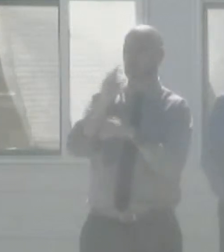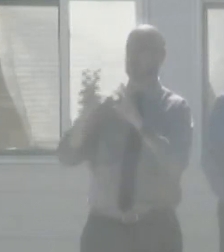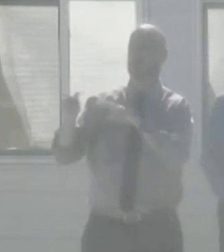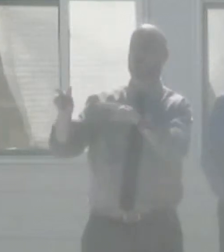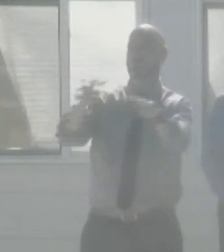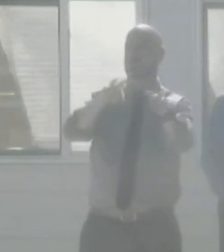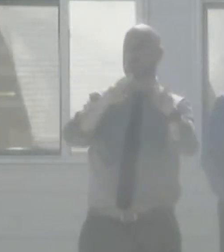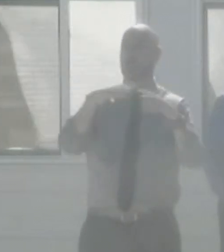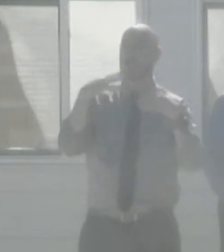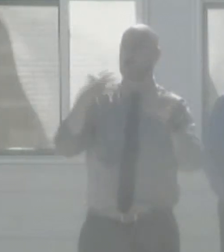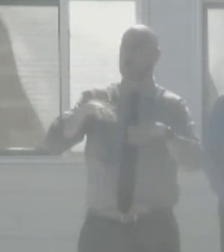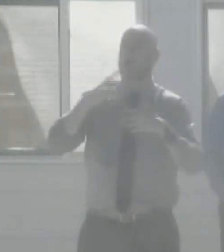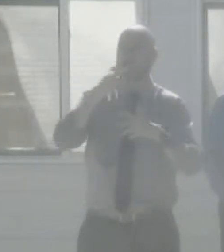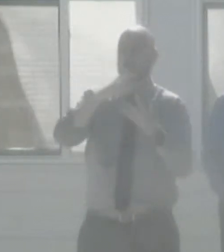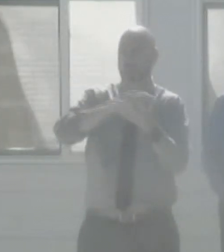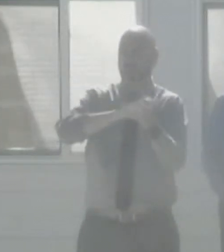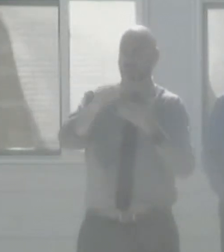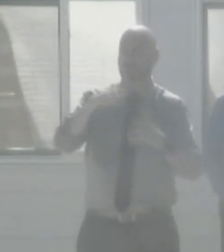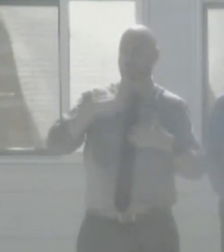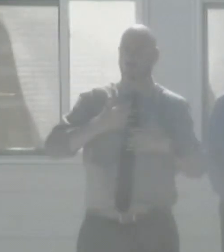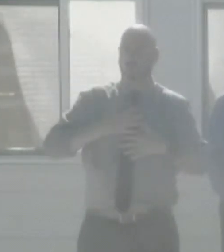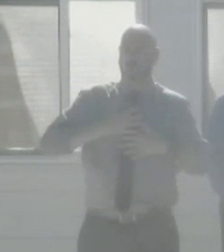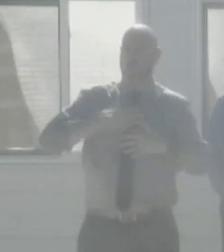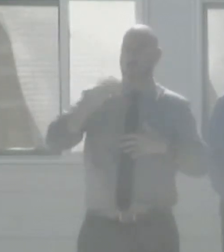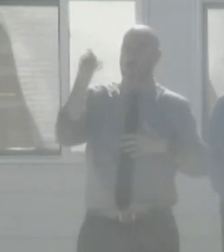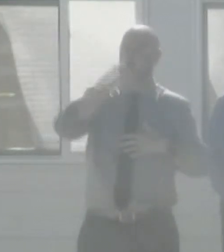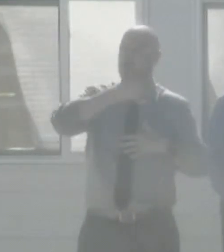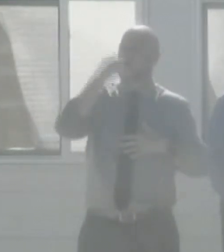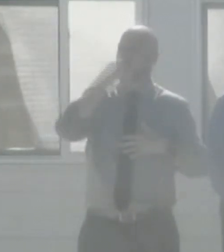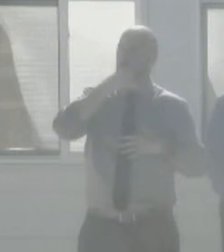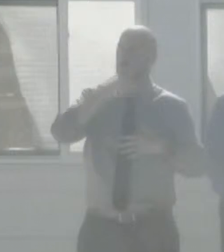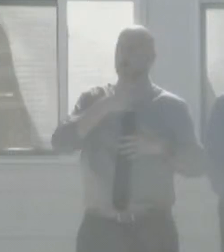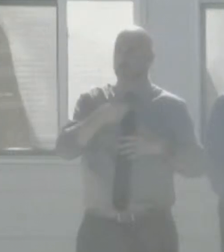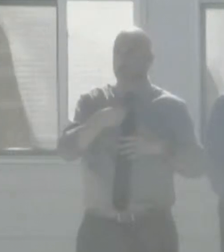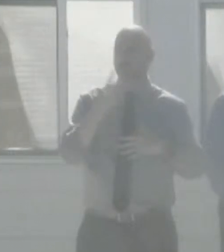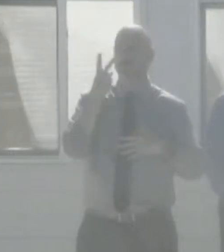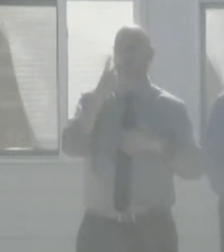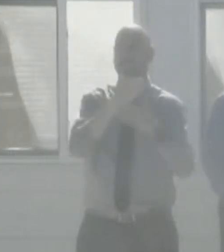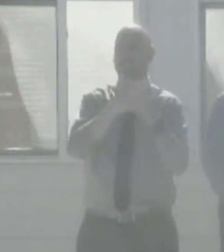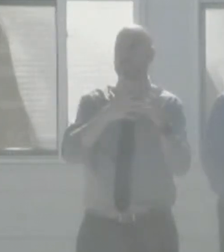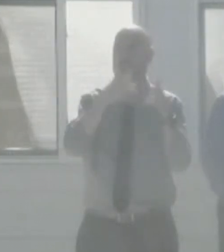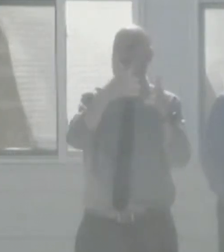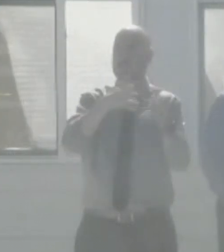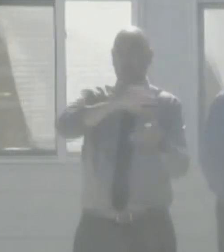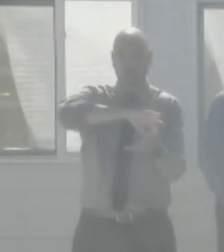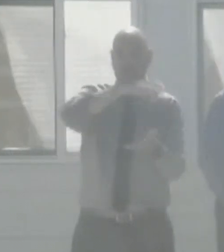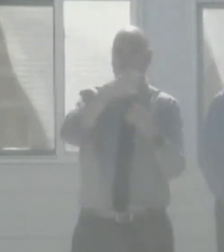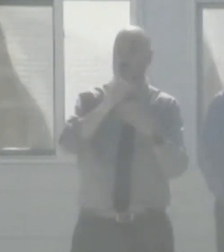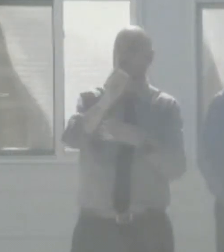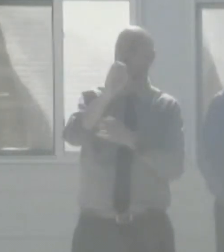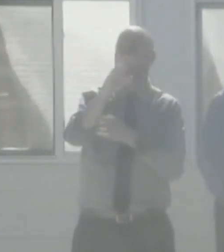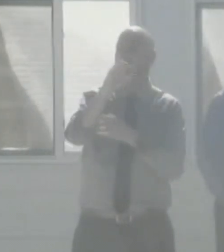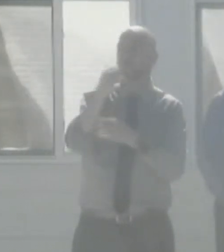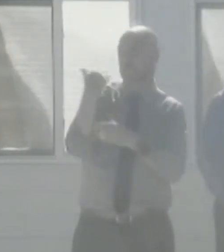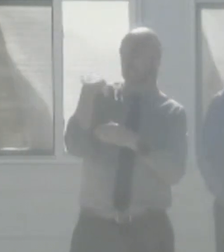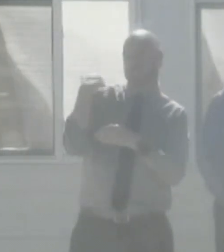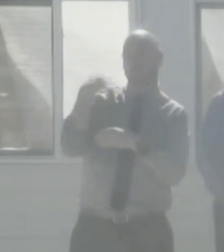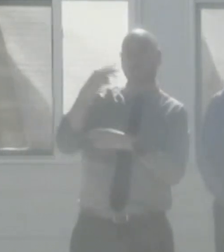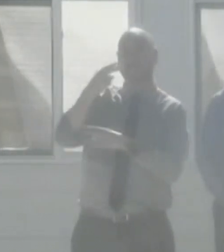there. Also saw what appeared to me to be some of the leftover debris from Helene that was,